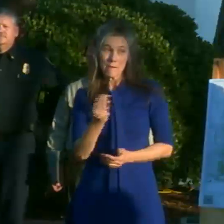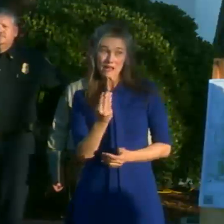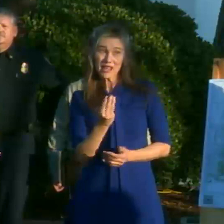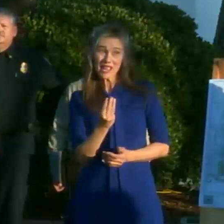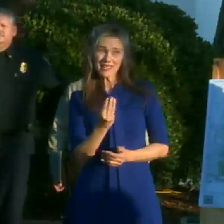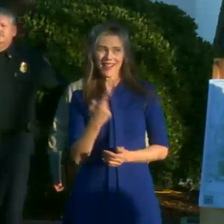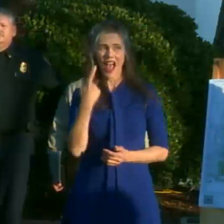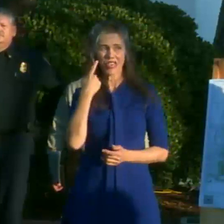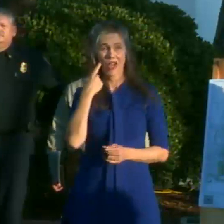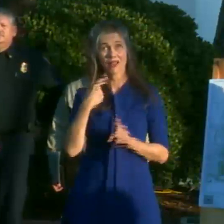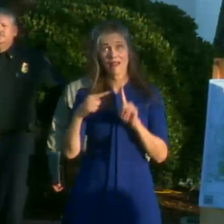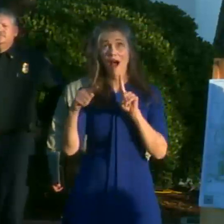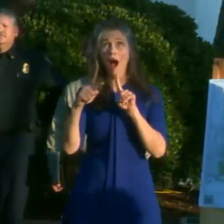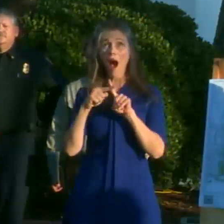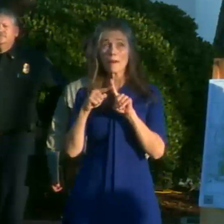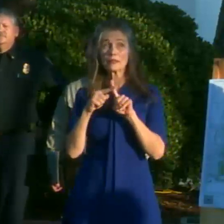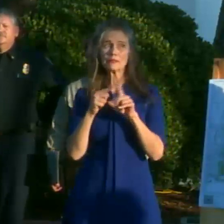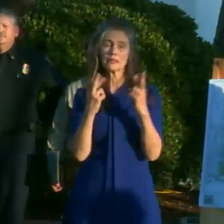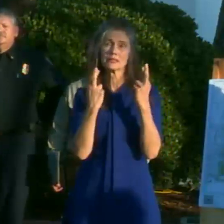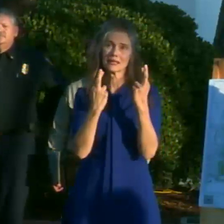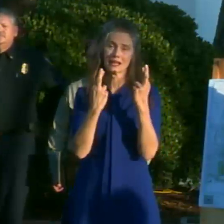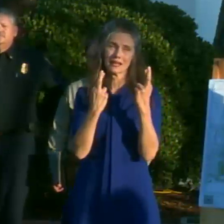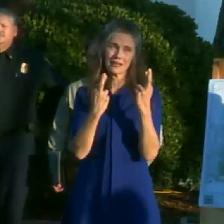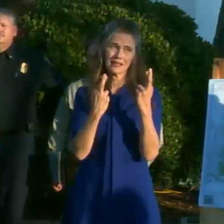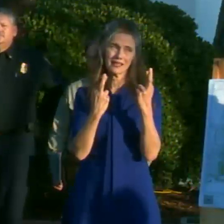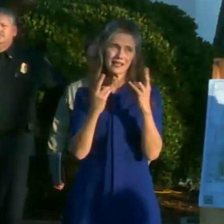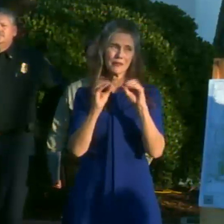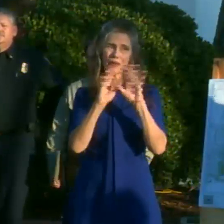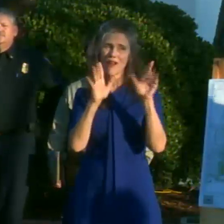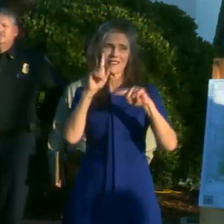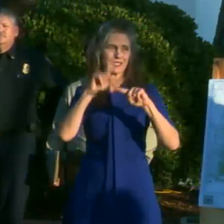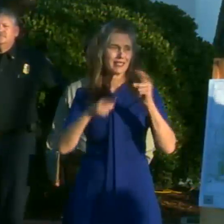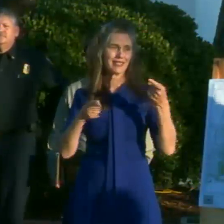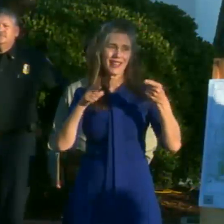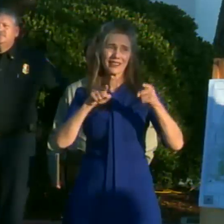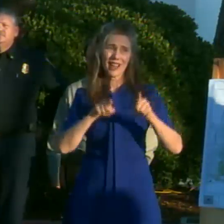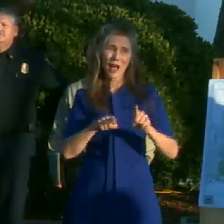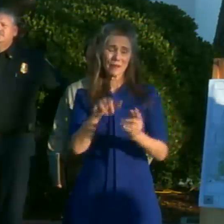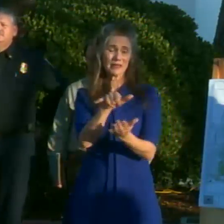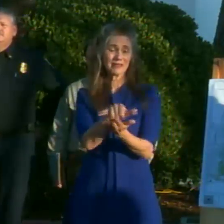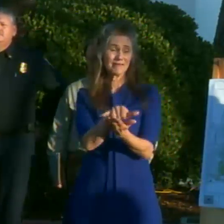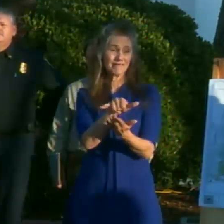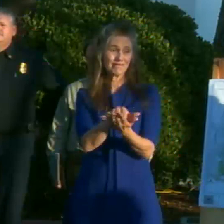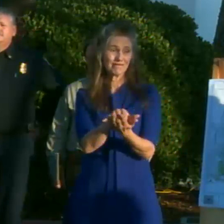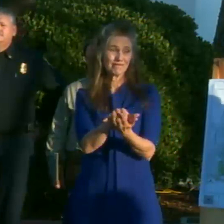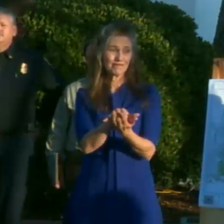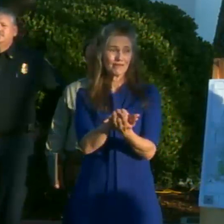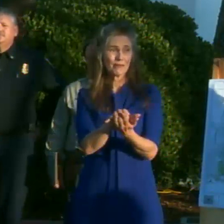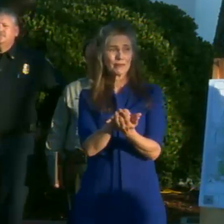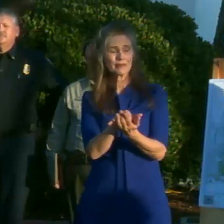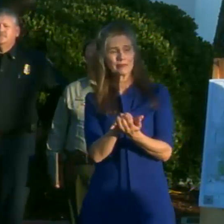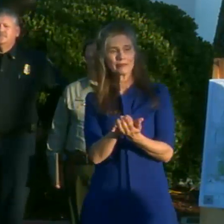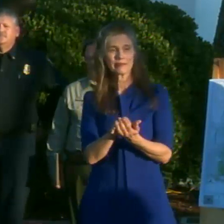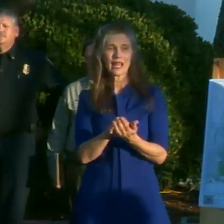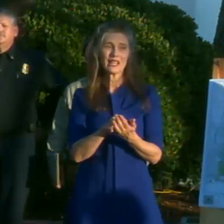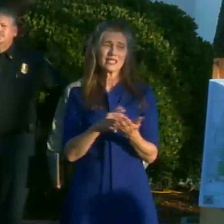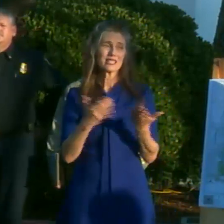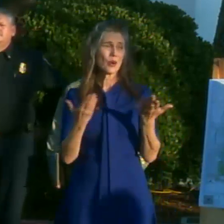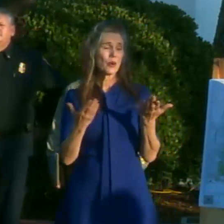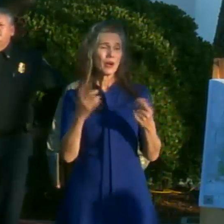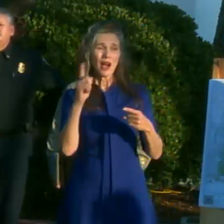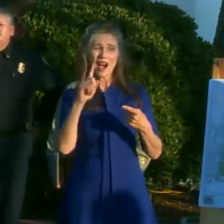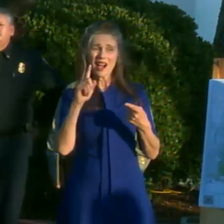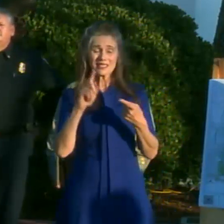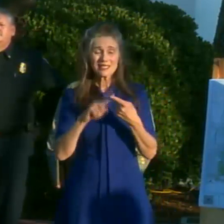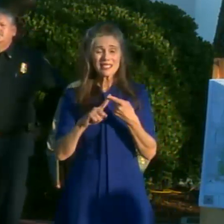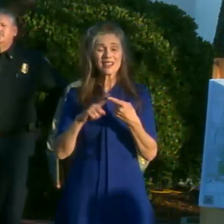really optimistic, and obviously it's not going to happen. So it's unknown until we can get that